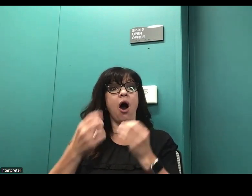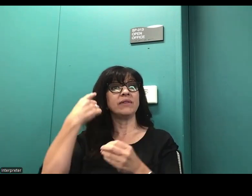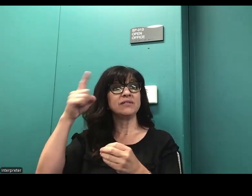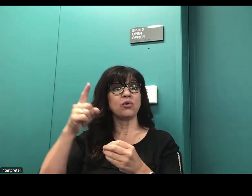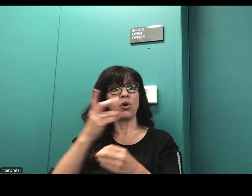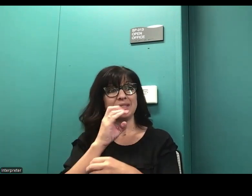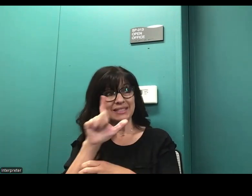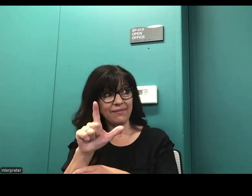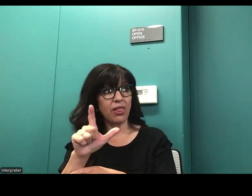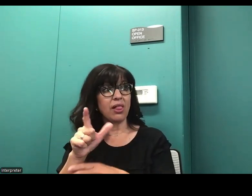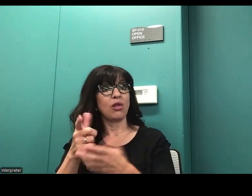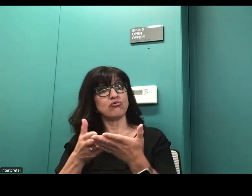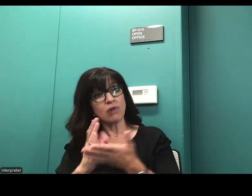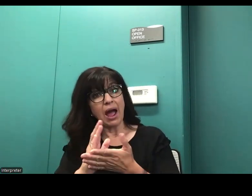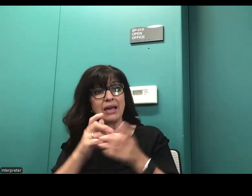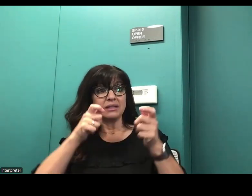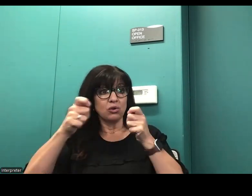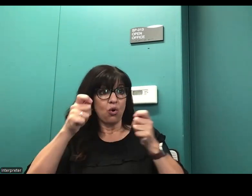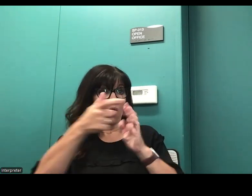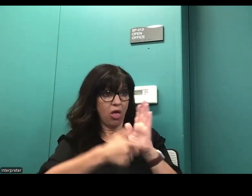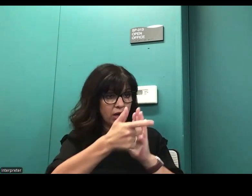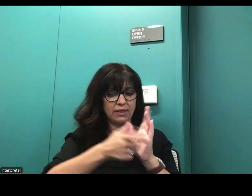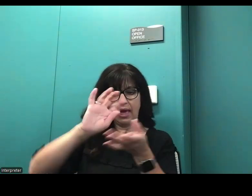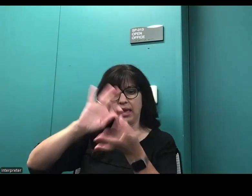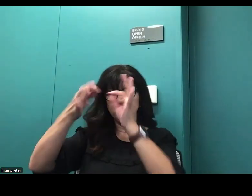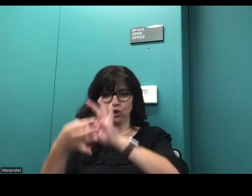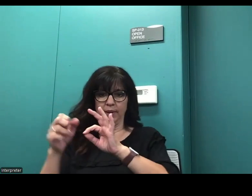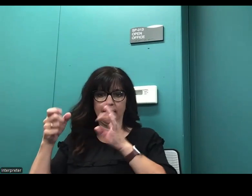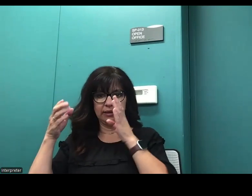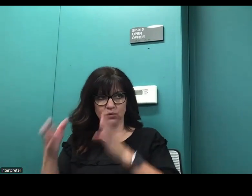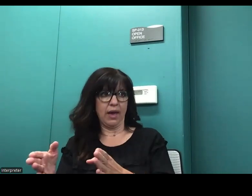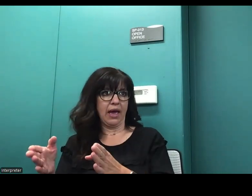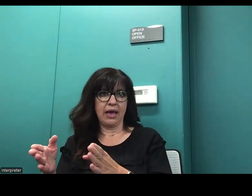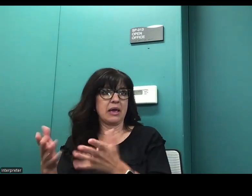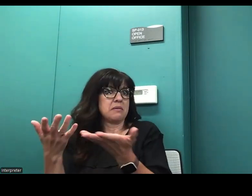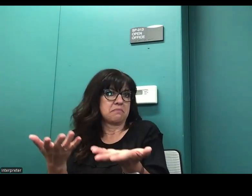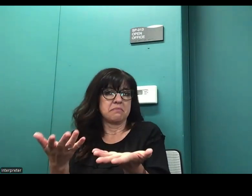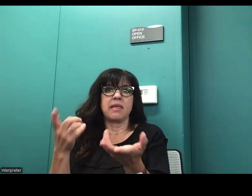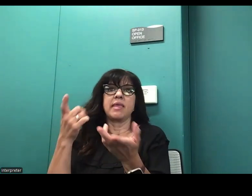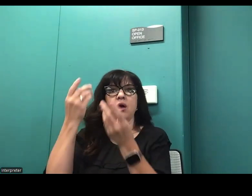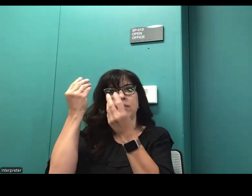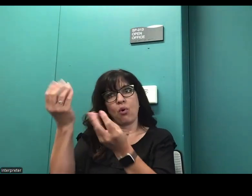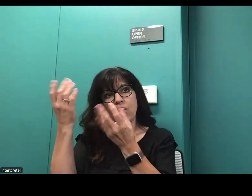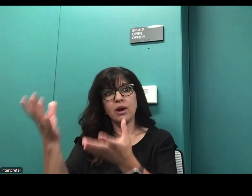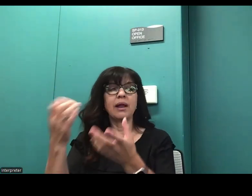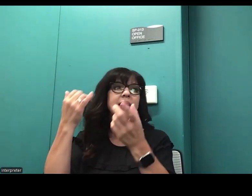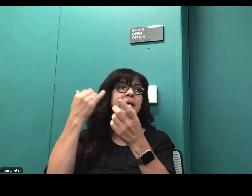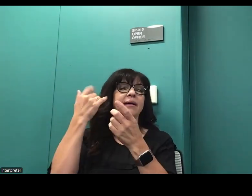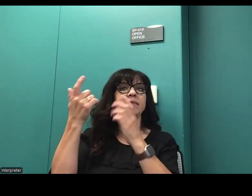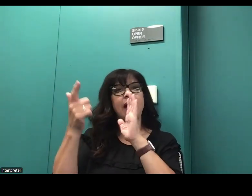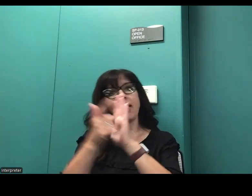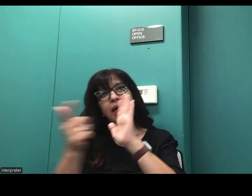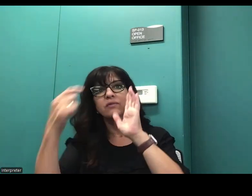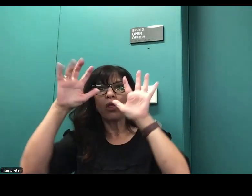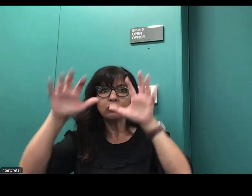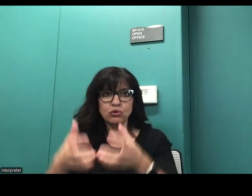governs civil rights laws, they interpret it this way. And if they are reported a violation for this